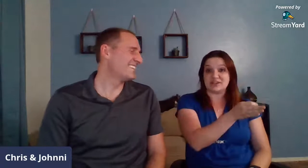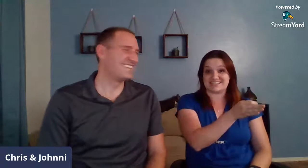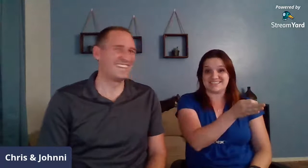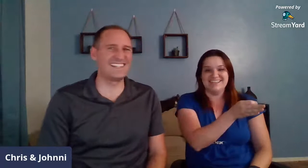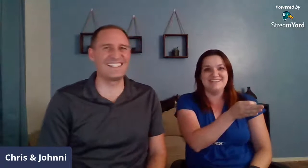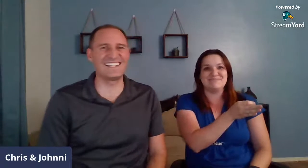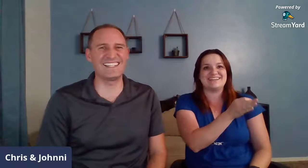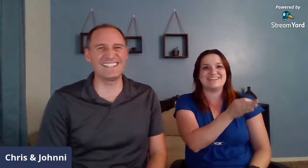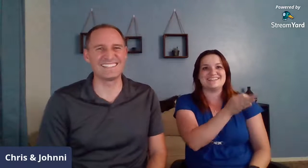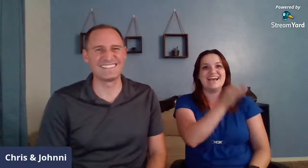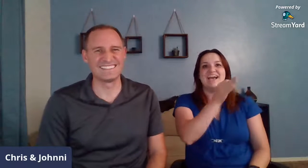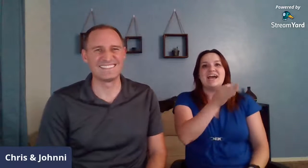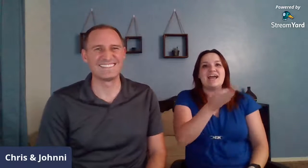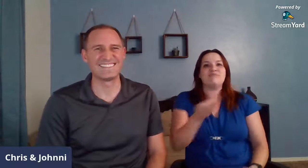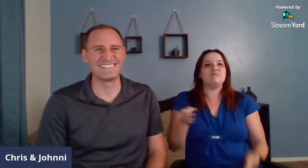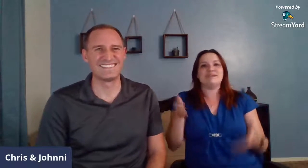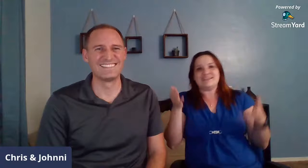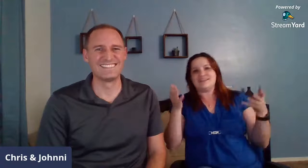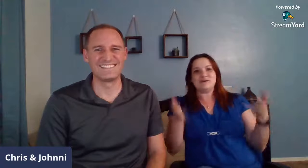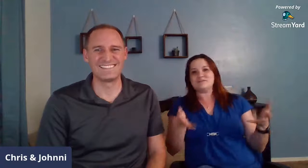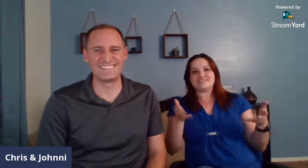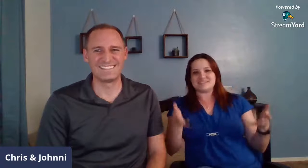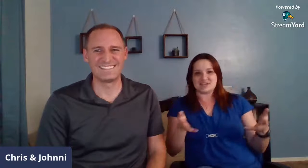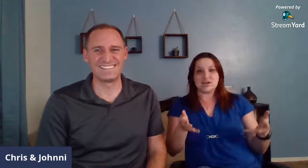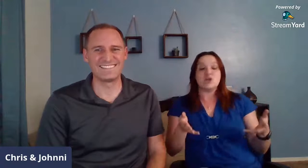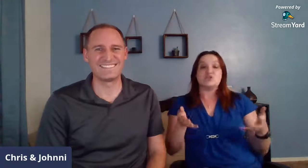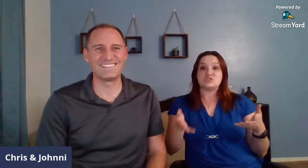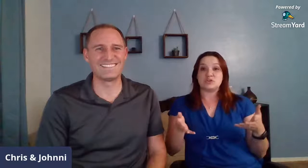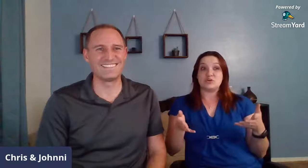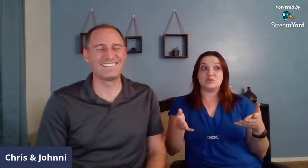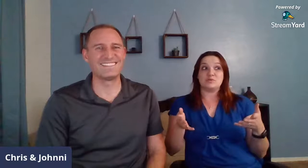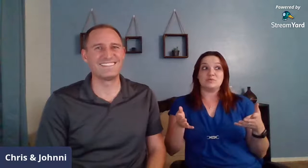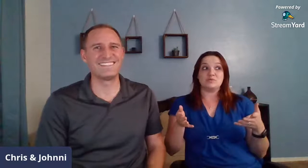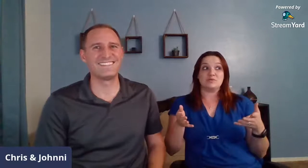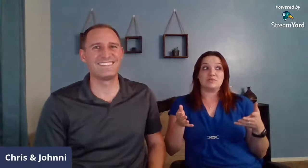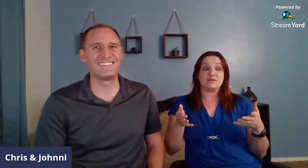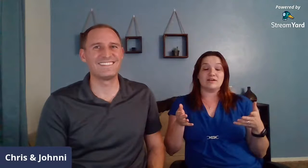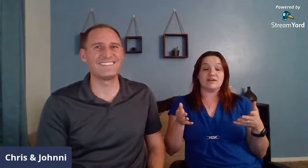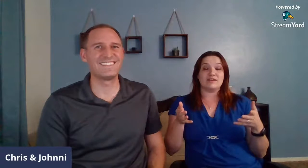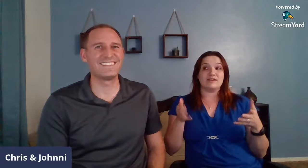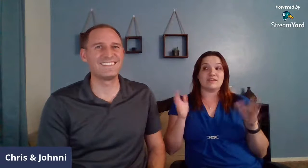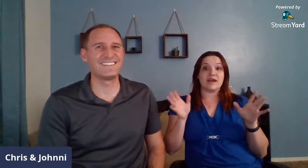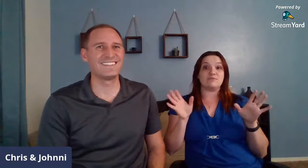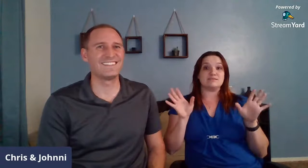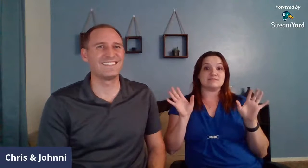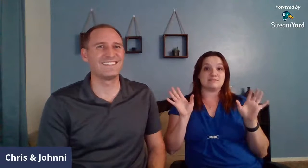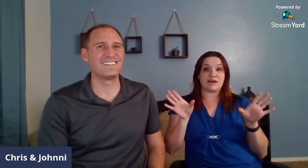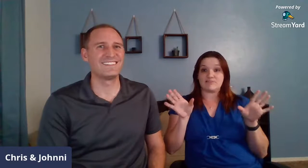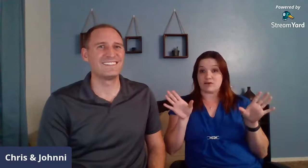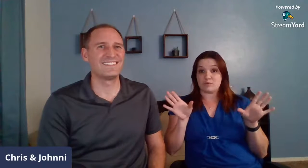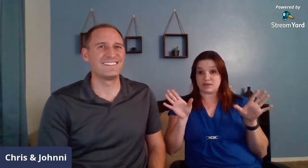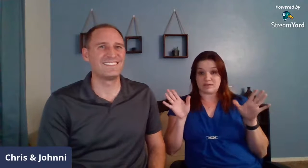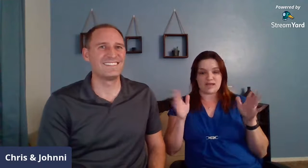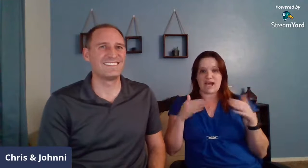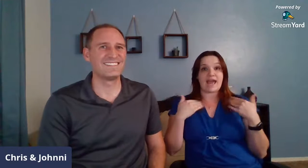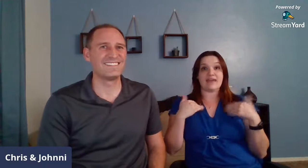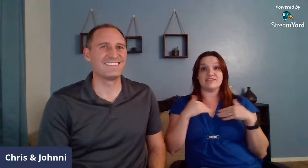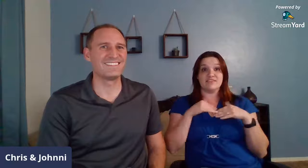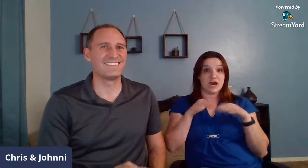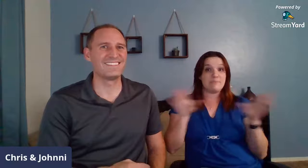lyrics, because everybody knows the song. So that was by far one of the, I had the